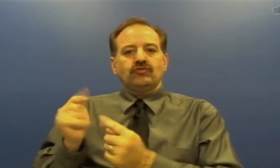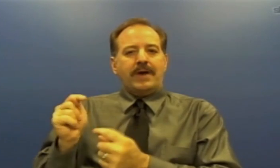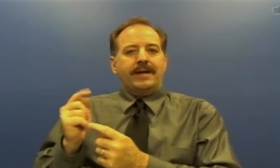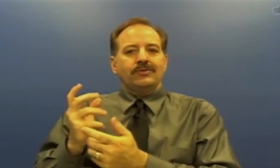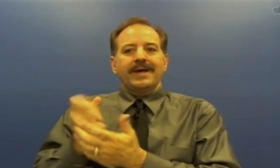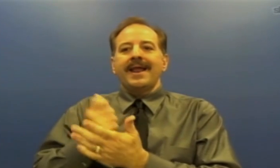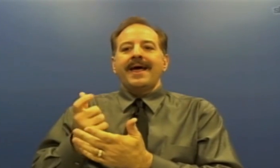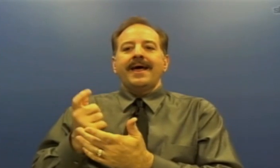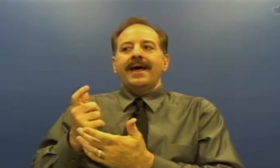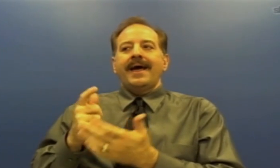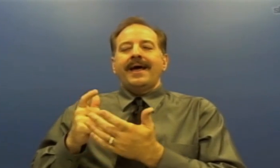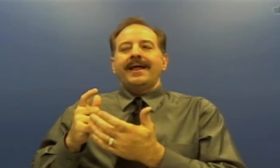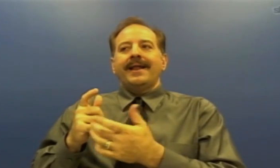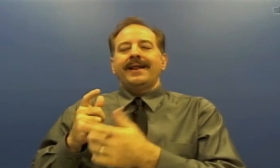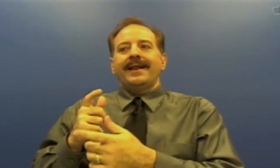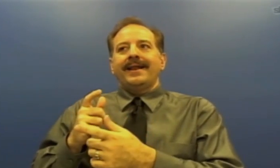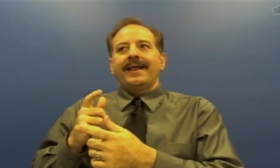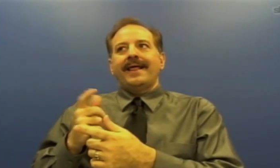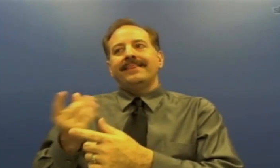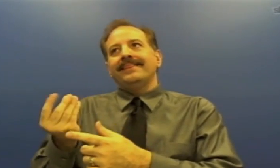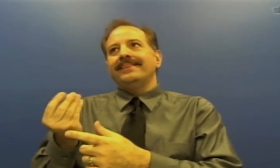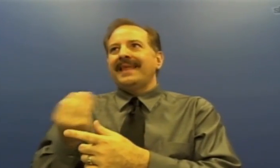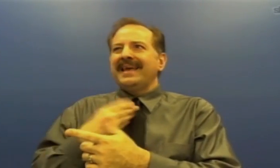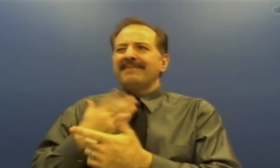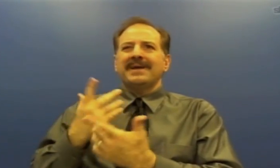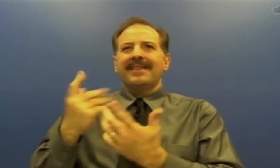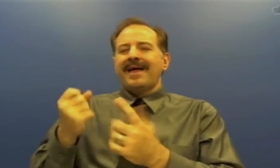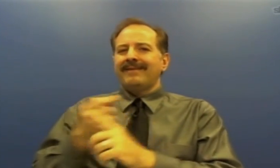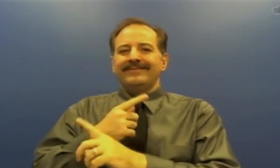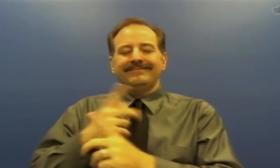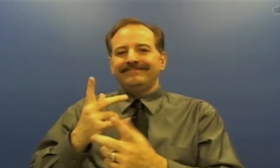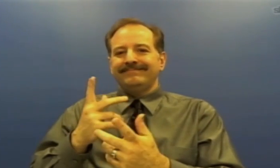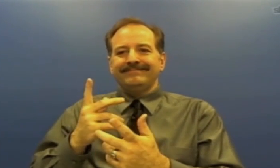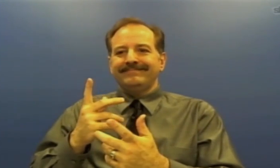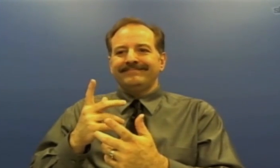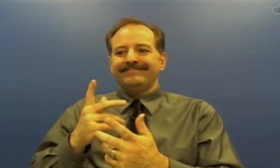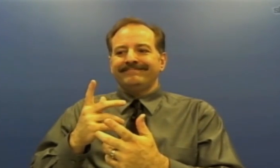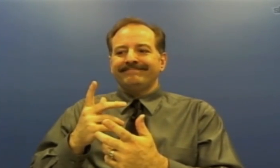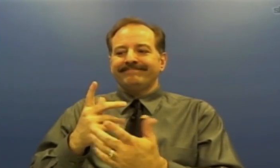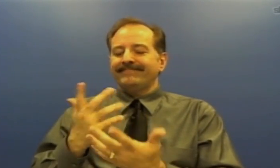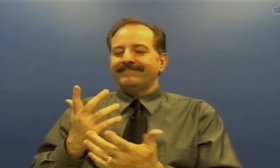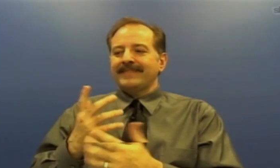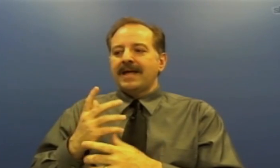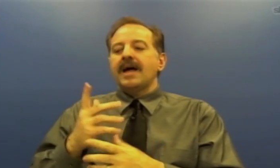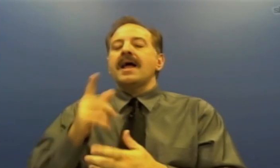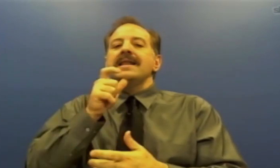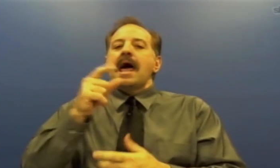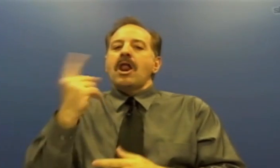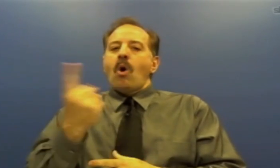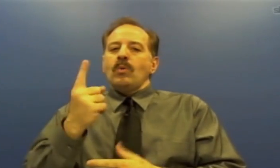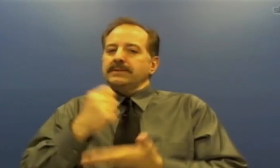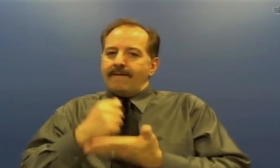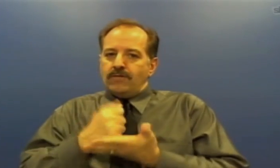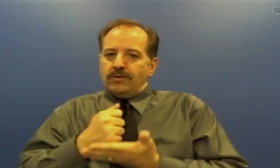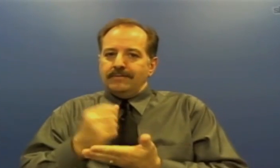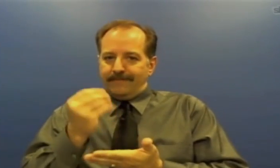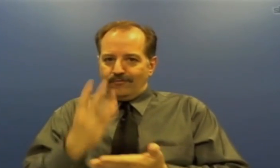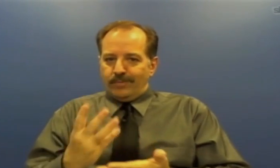case, I'll often have to approach a nurse or someone else to get filled in. And the information I get from them, it's not always the kind of information that I'm looking